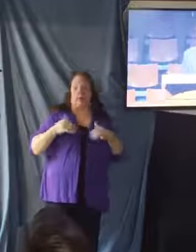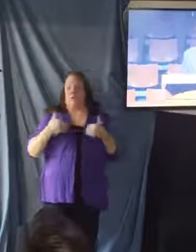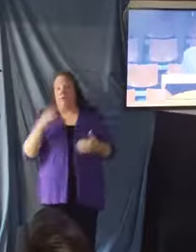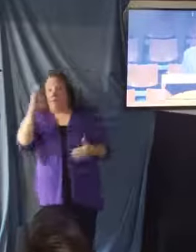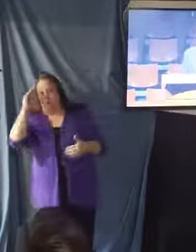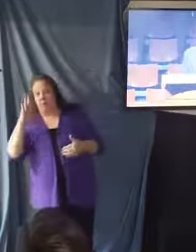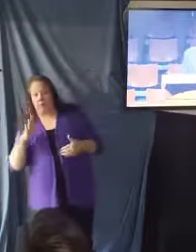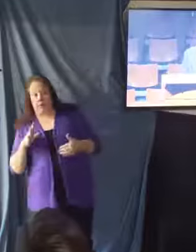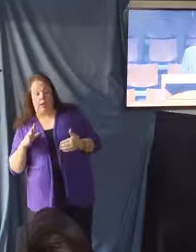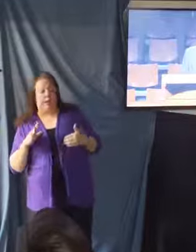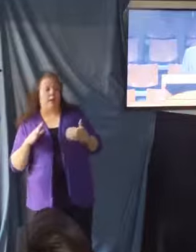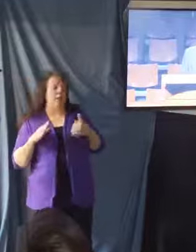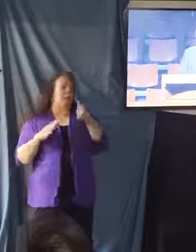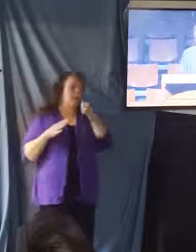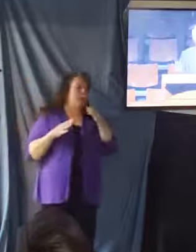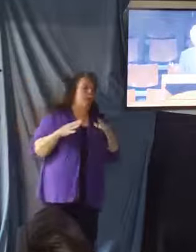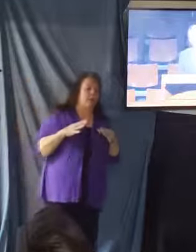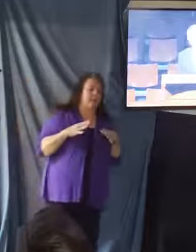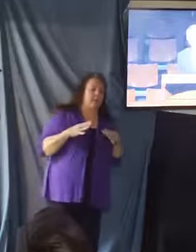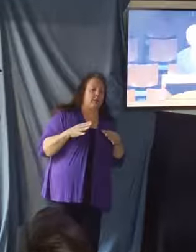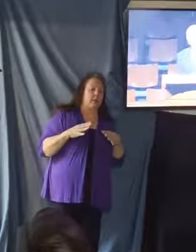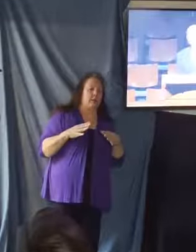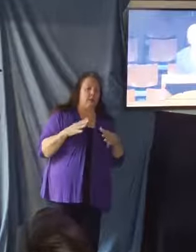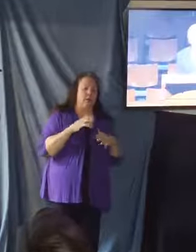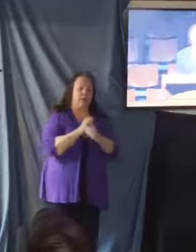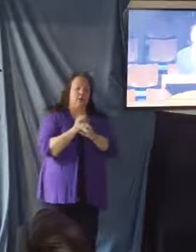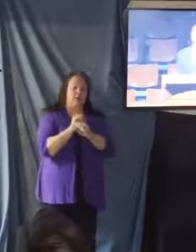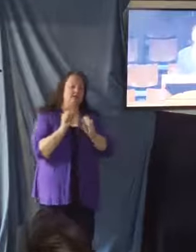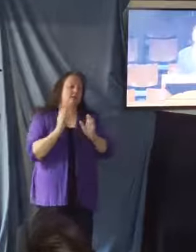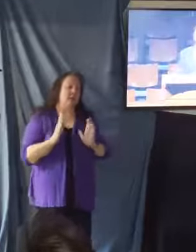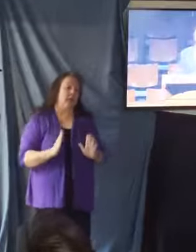men, younger women. Slaves.